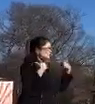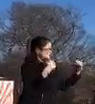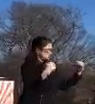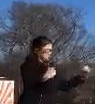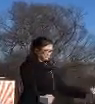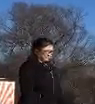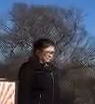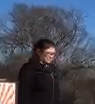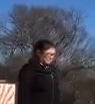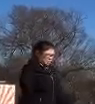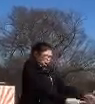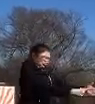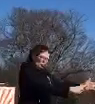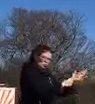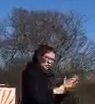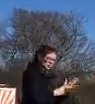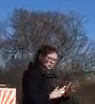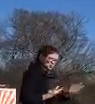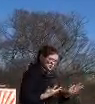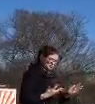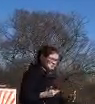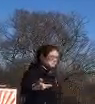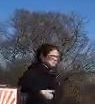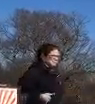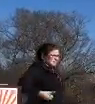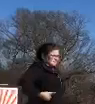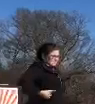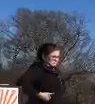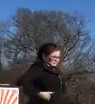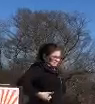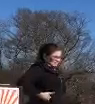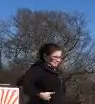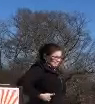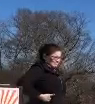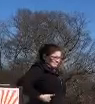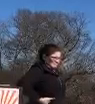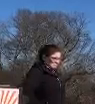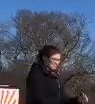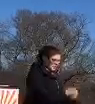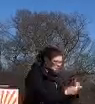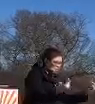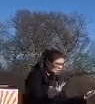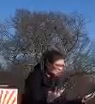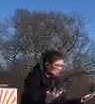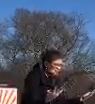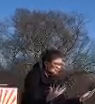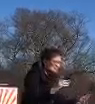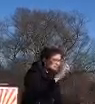Democracy takes guts, but most of all, democracy takes you.